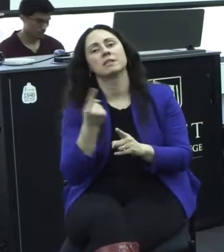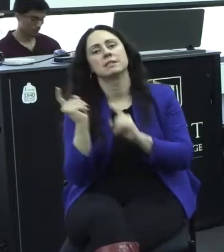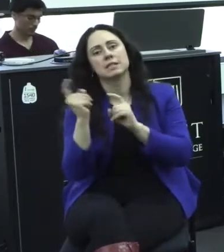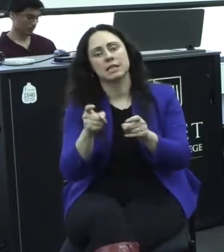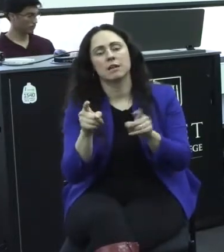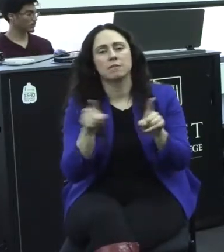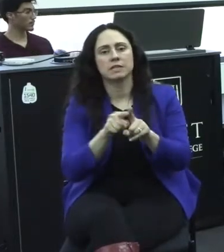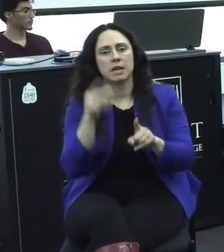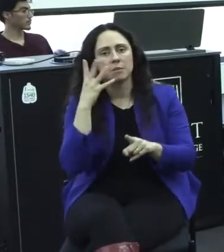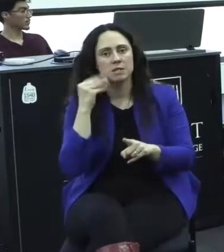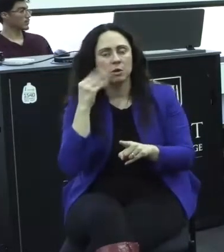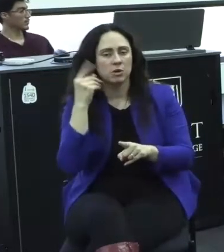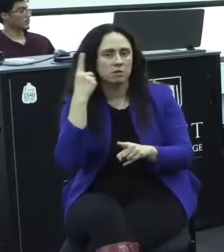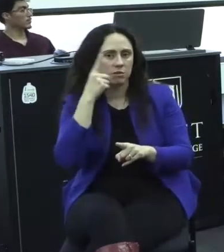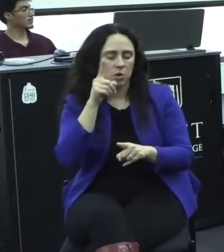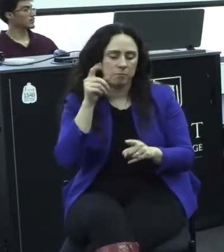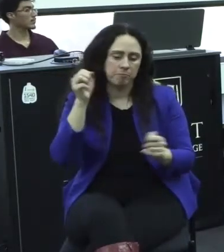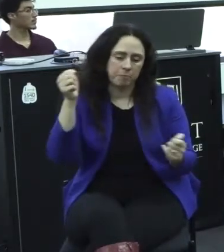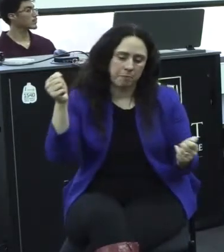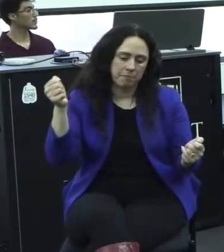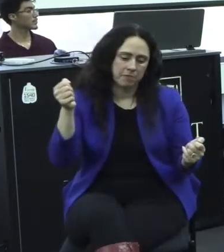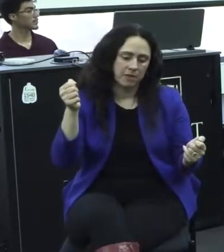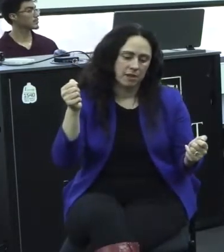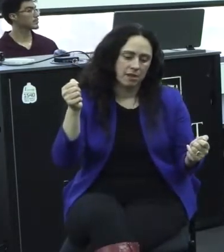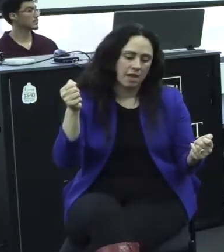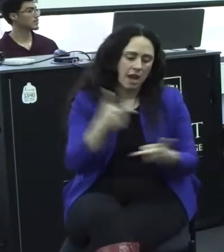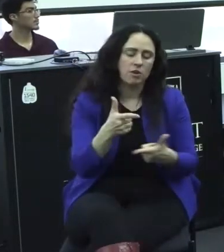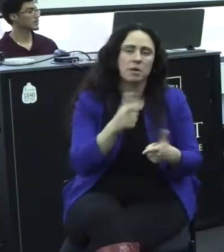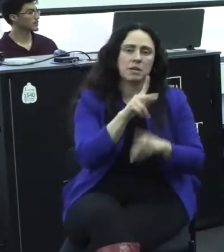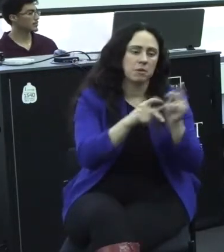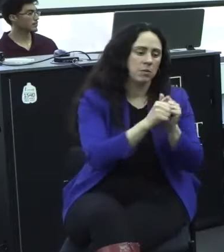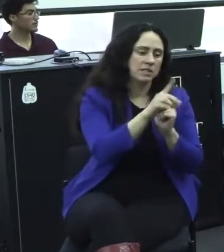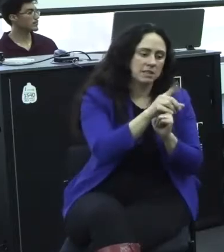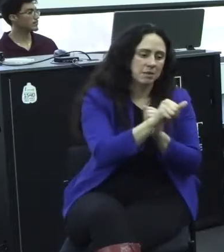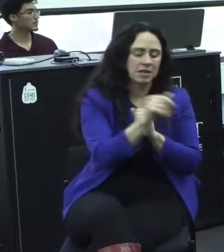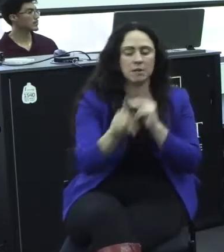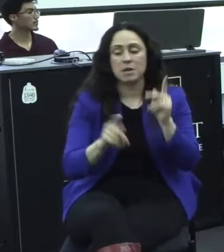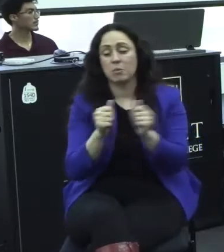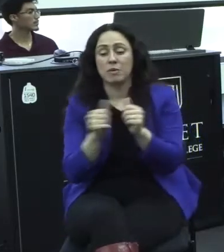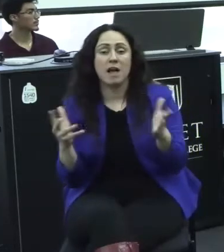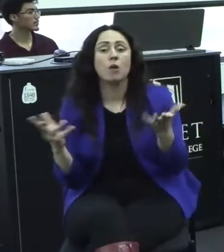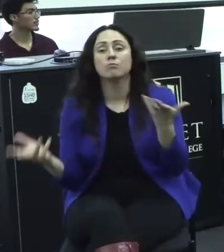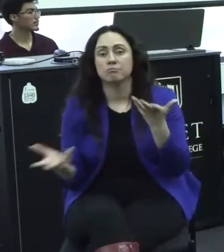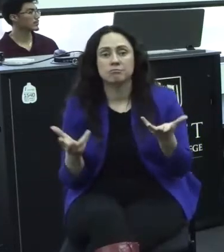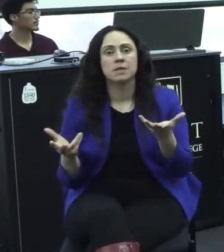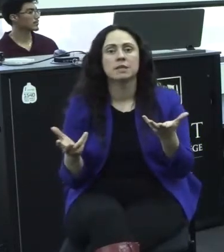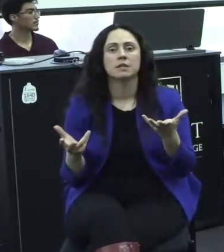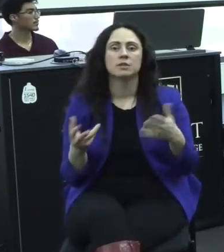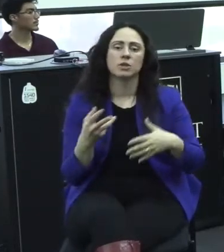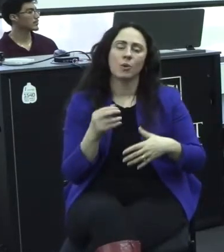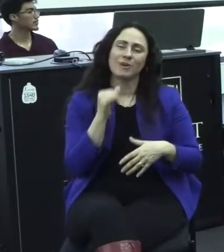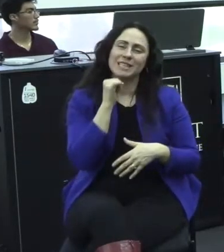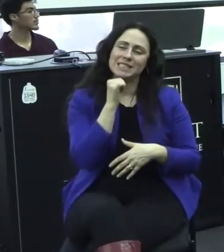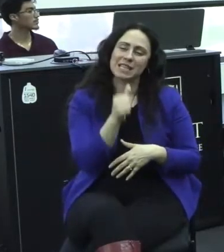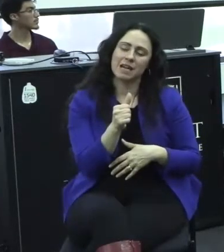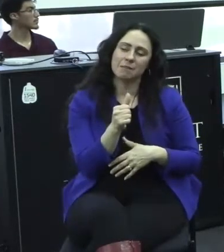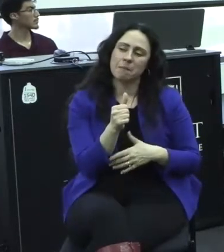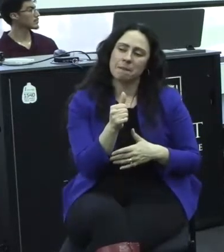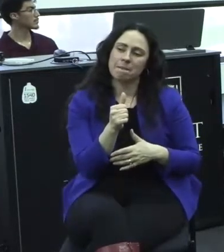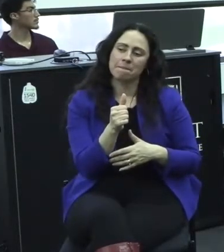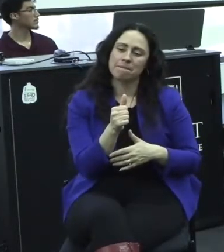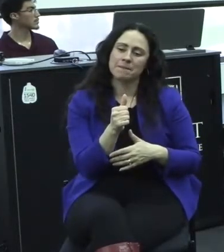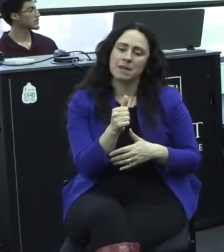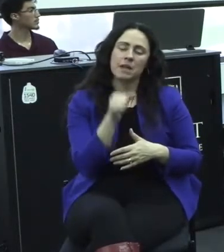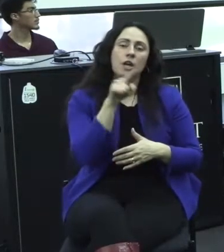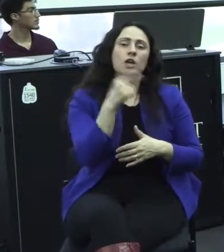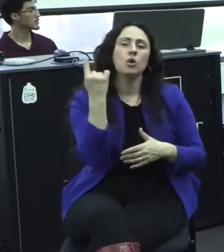the same experience to somebody with a disability as somebody that doesn't, right? So it's not, so the, you know,